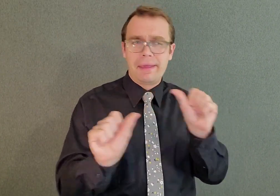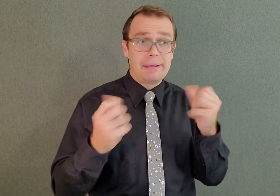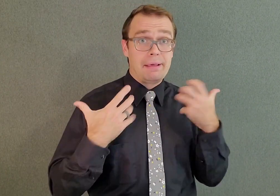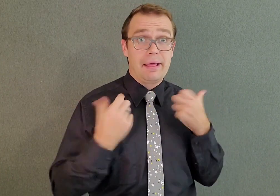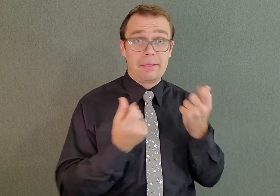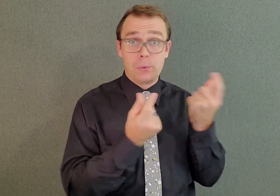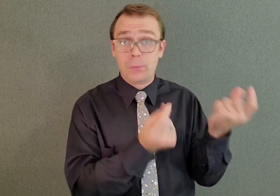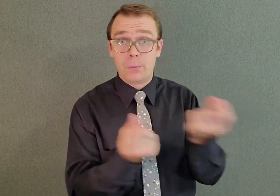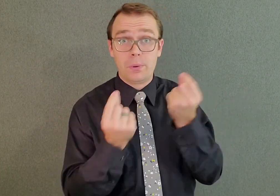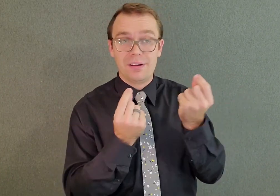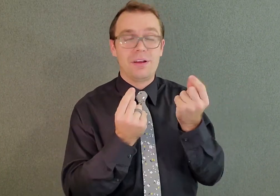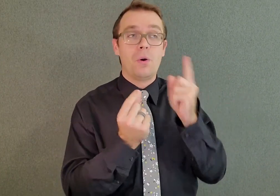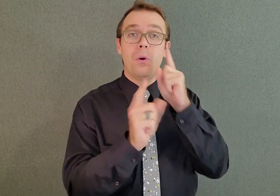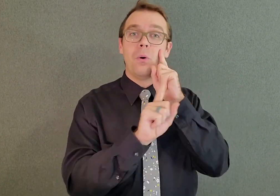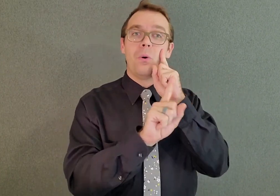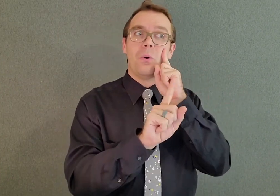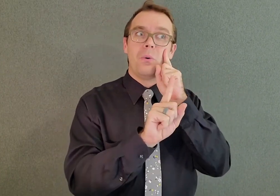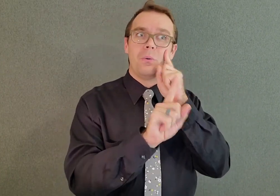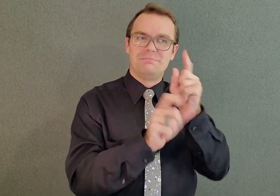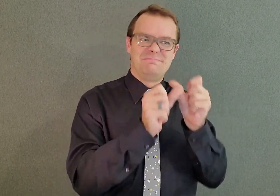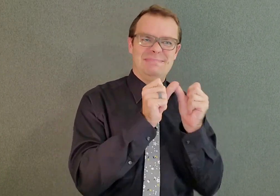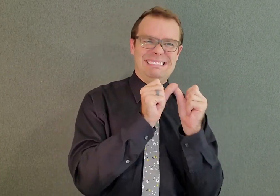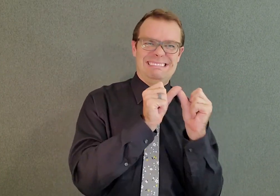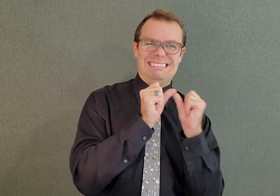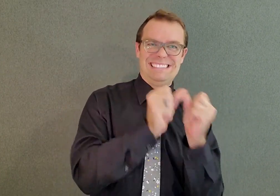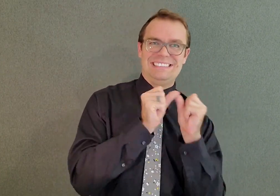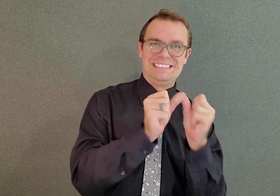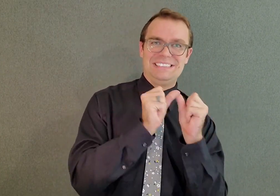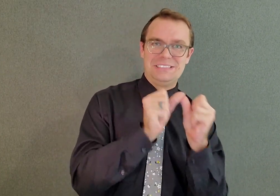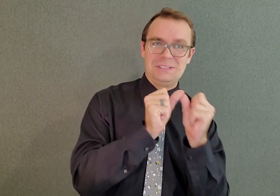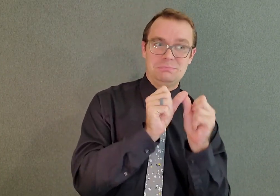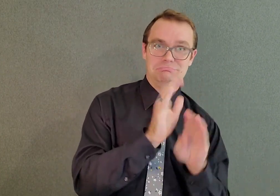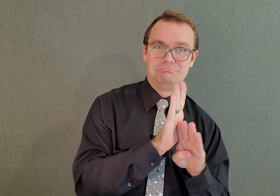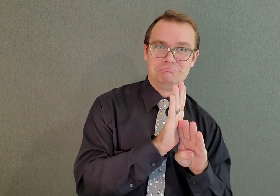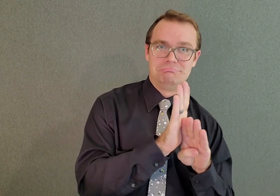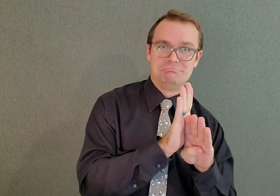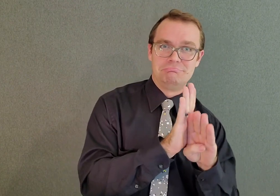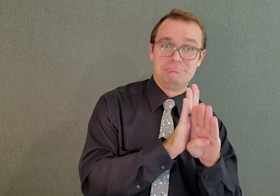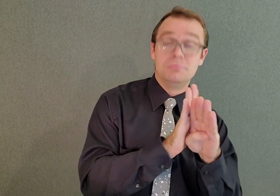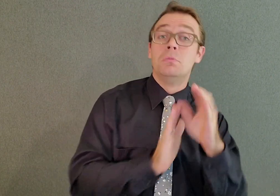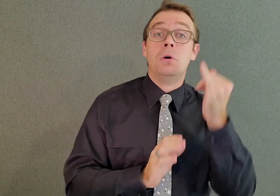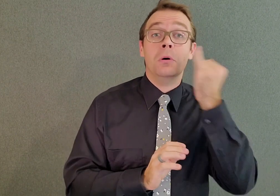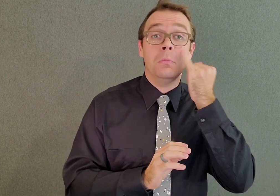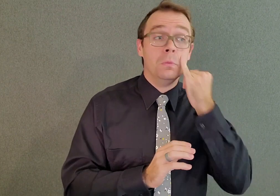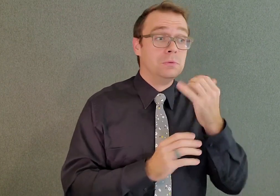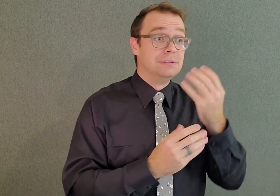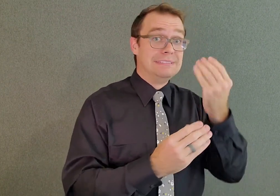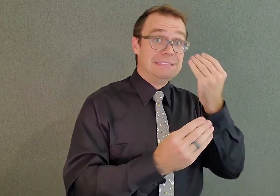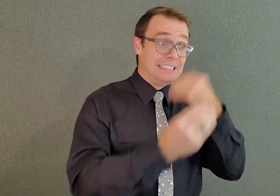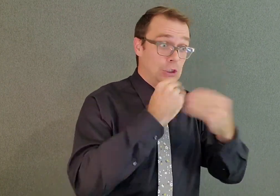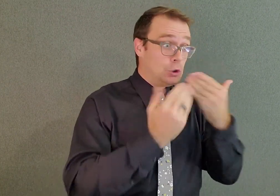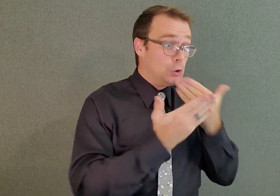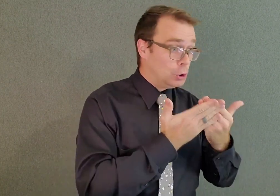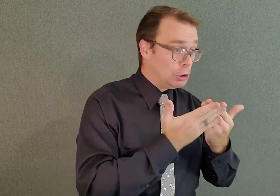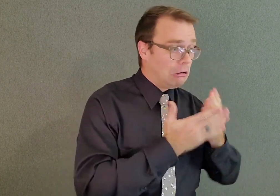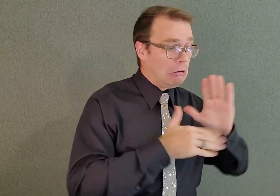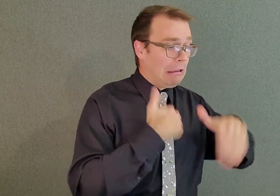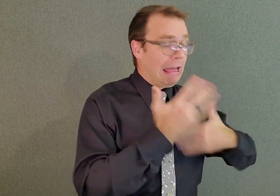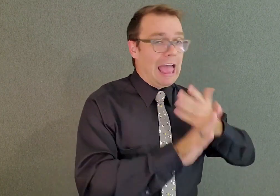behavior, you should maintain it to continue enjoying its benefits. What happens when we stop eating well and start turning to fast food and other